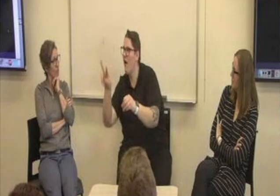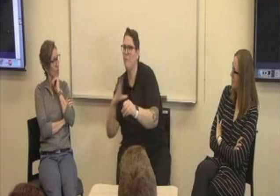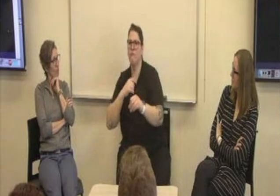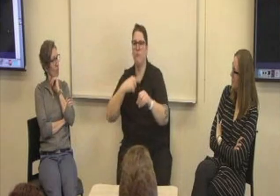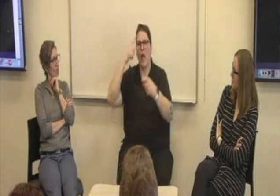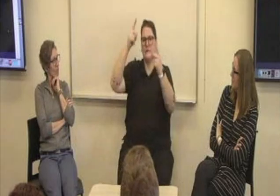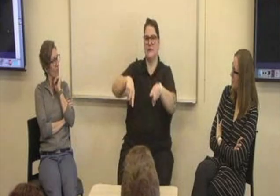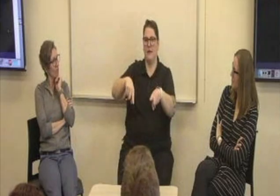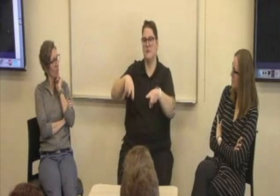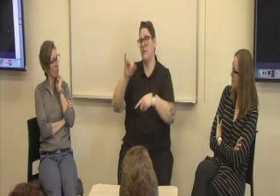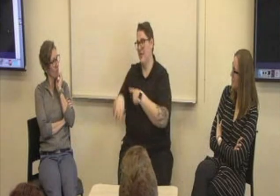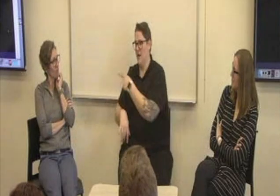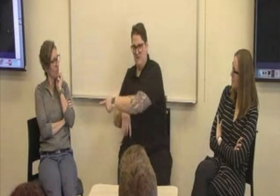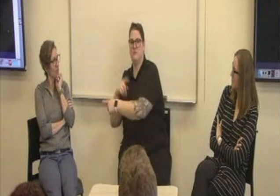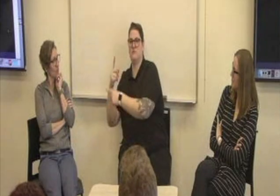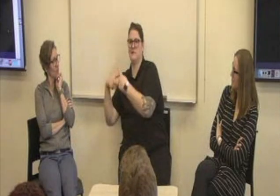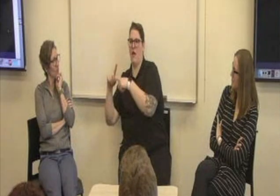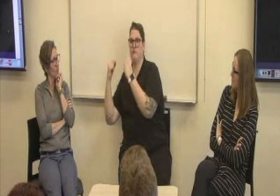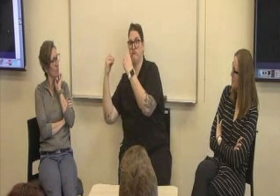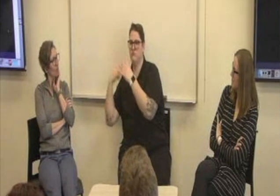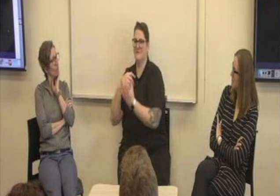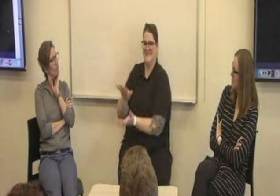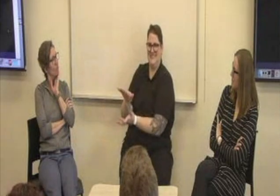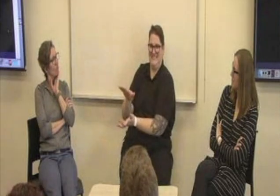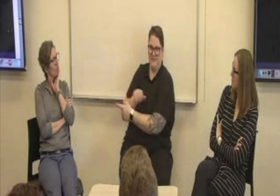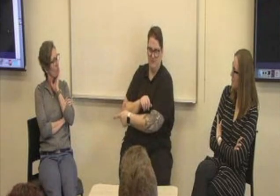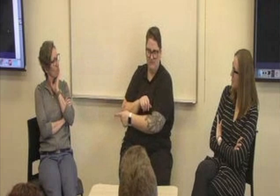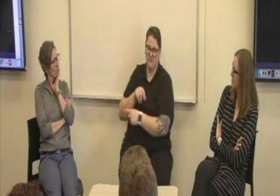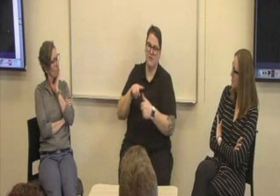in signed format where they can immerse themselves into it.